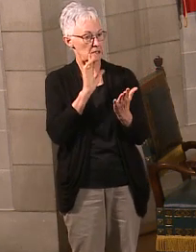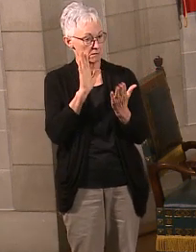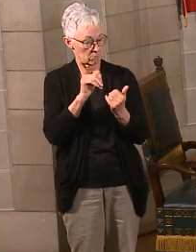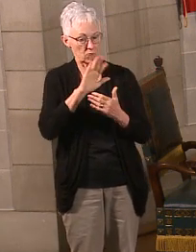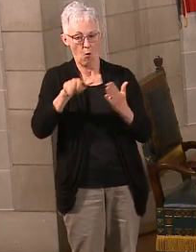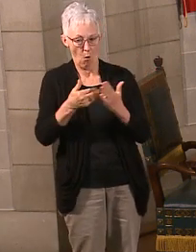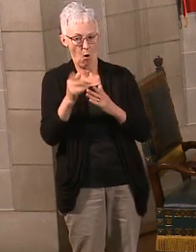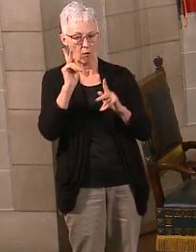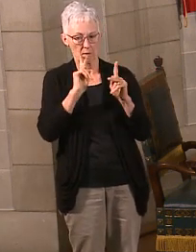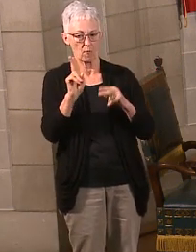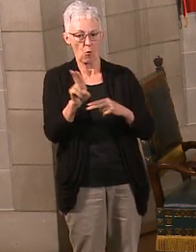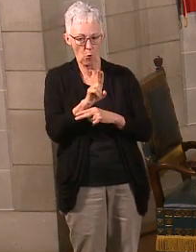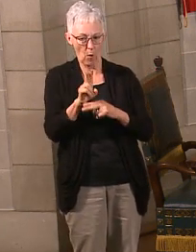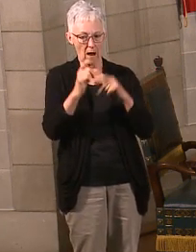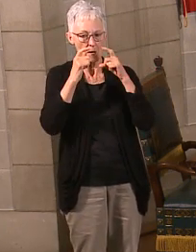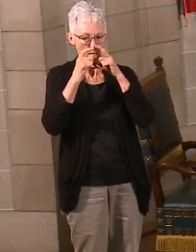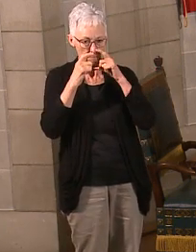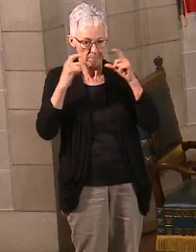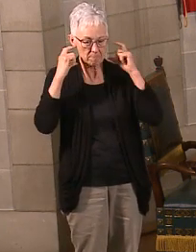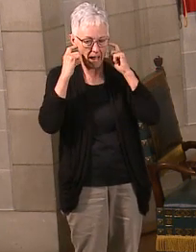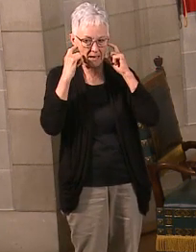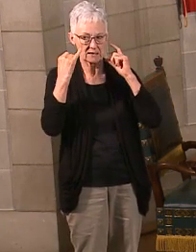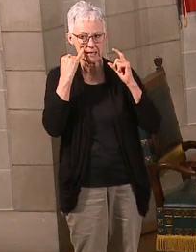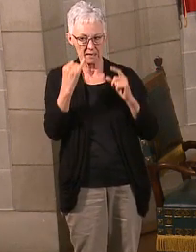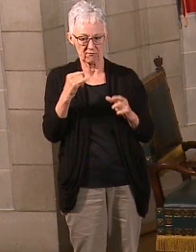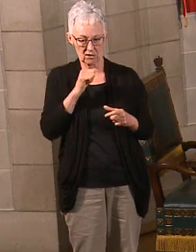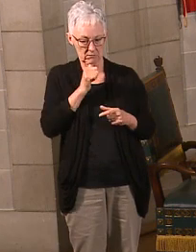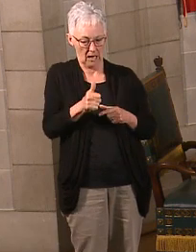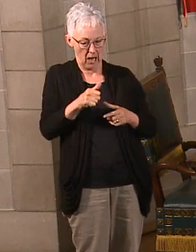house, wherever their bed might be.